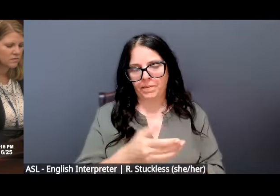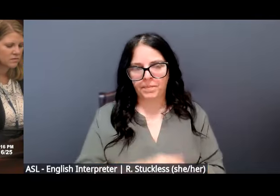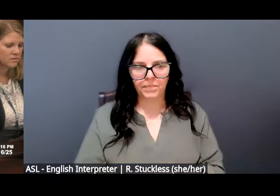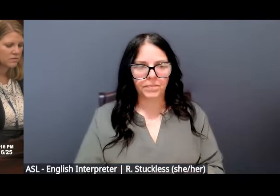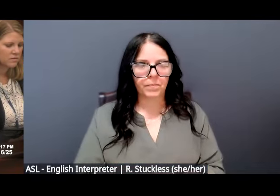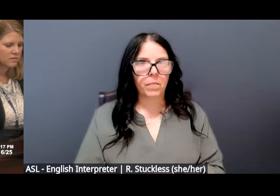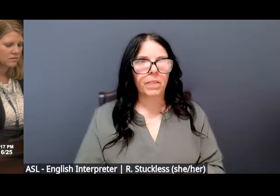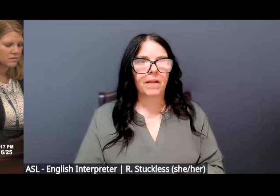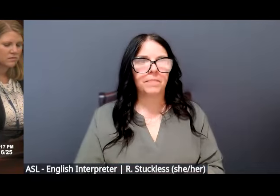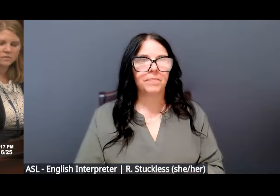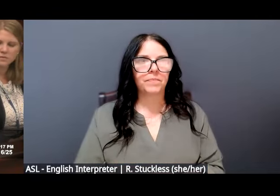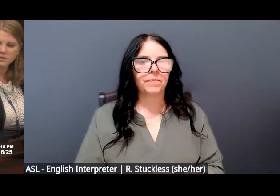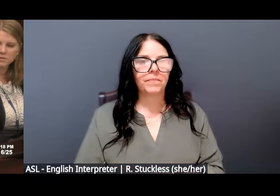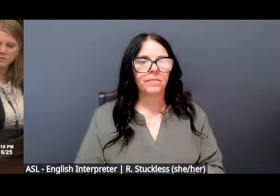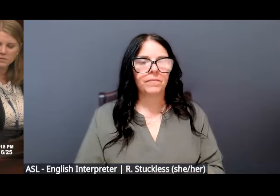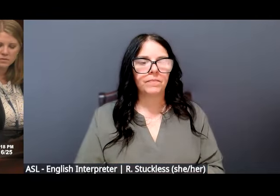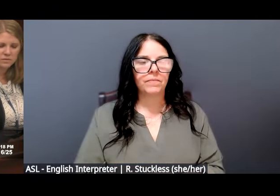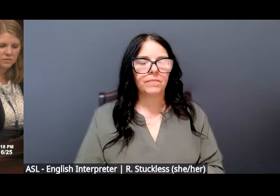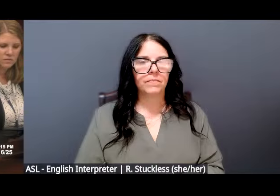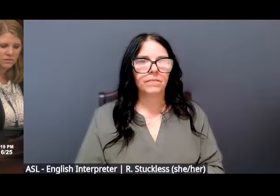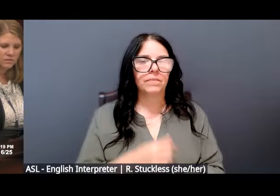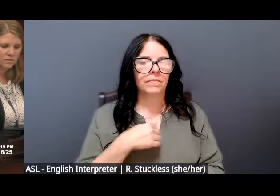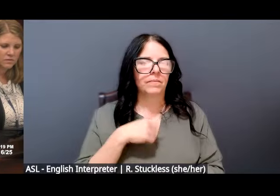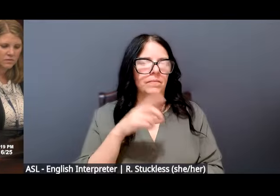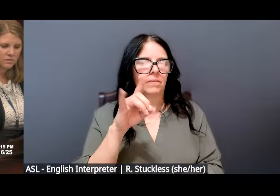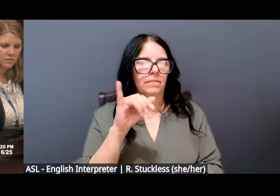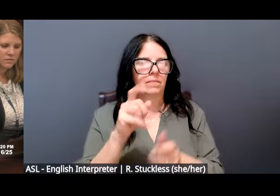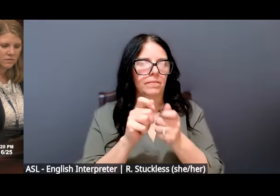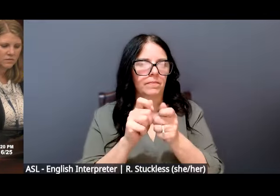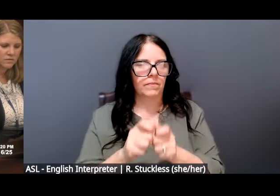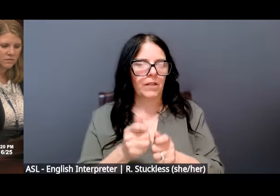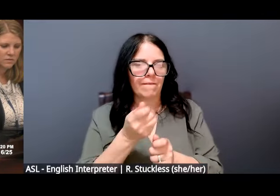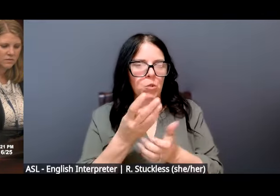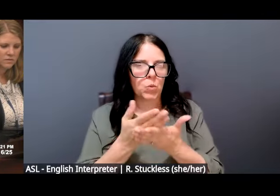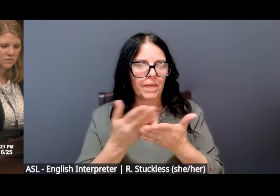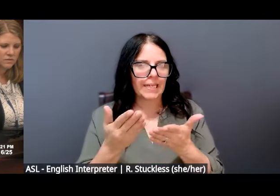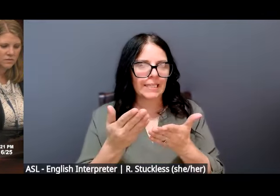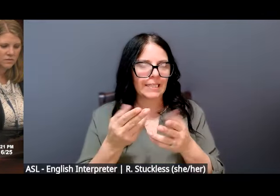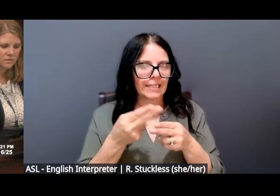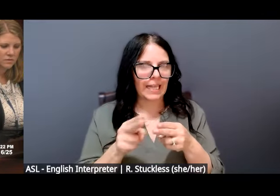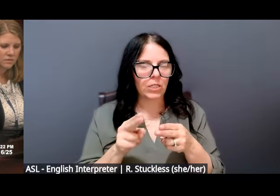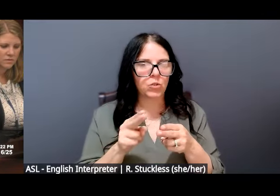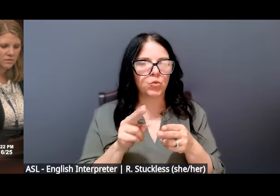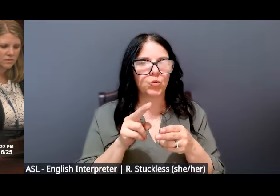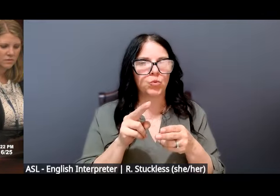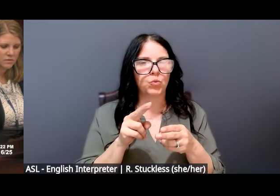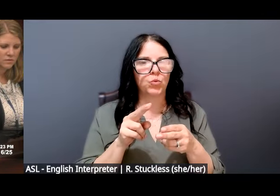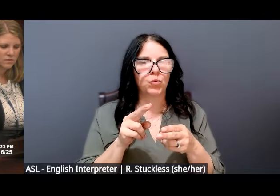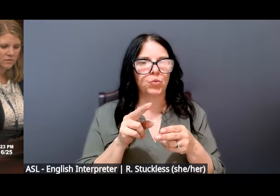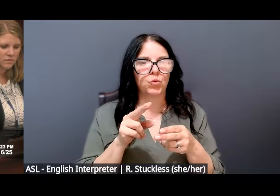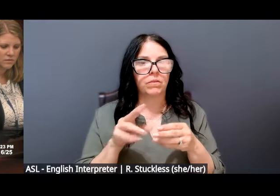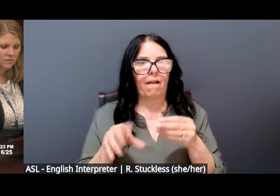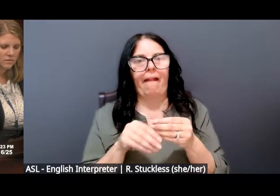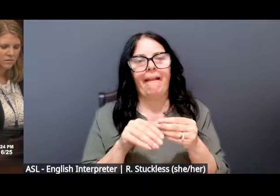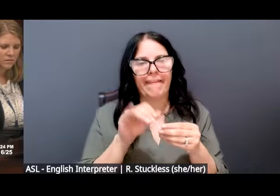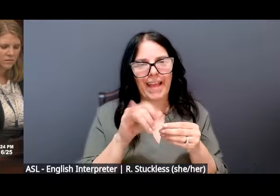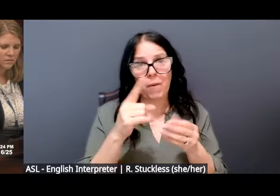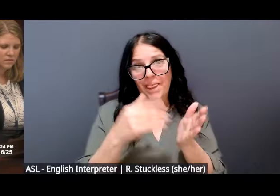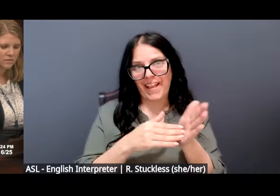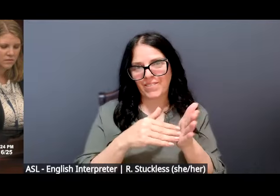I was able to just rephrase a couple of things slightly to be able to get in the $1,000 fine and/or up to